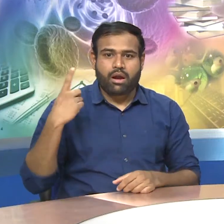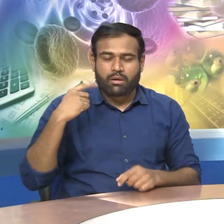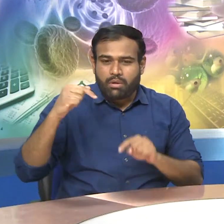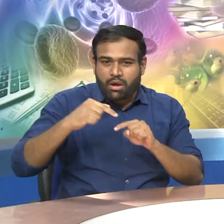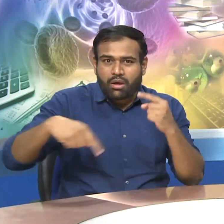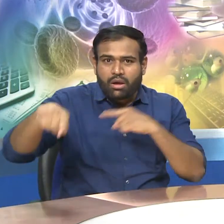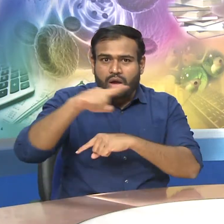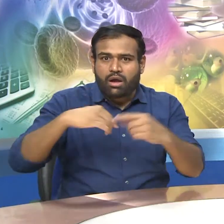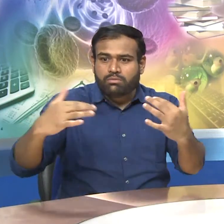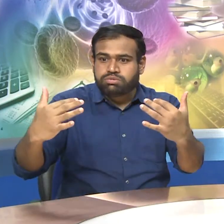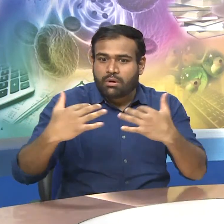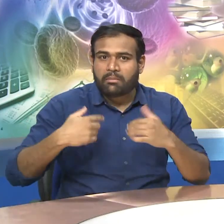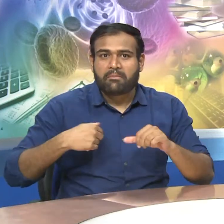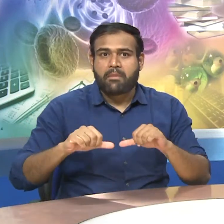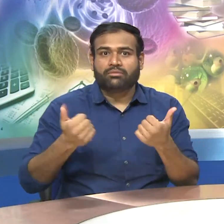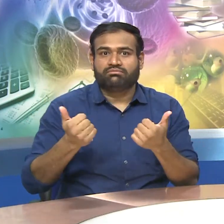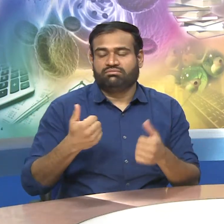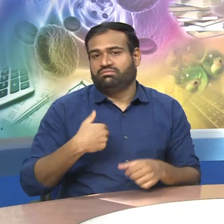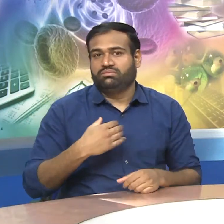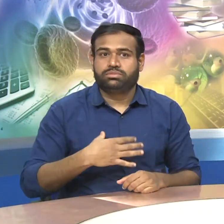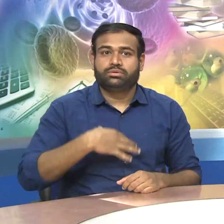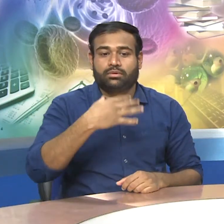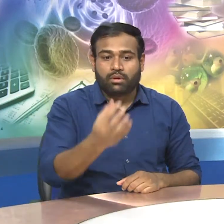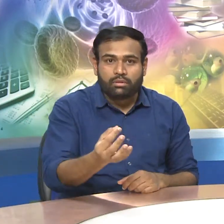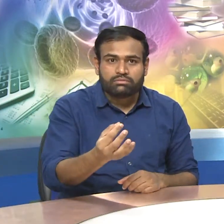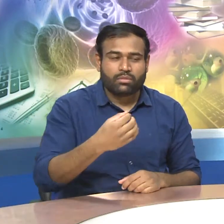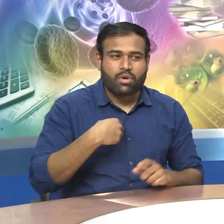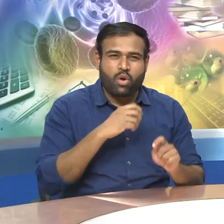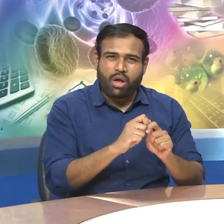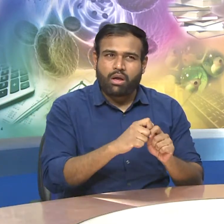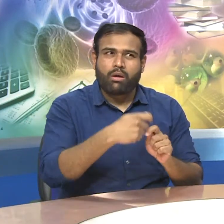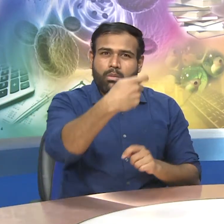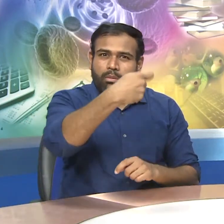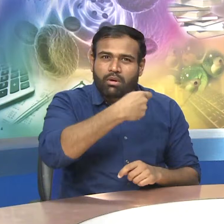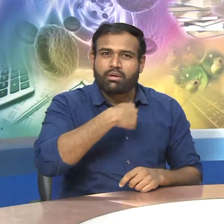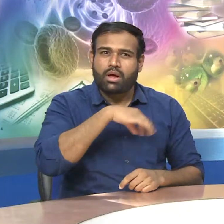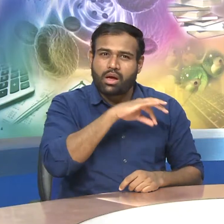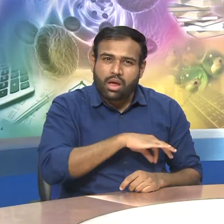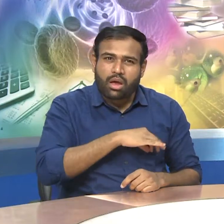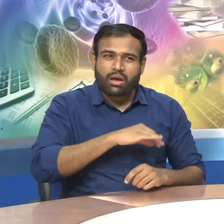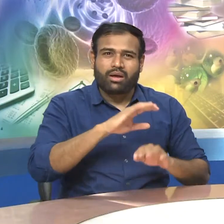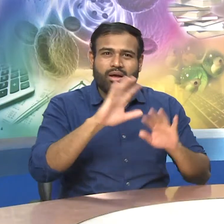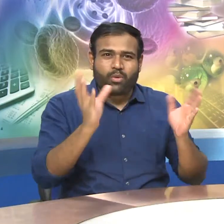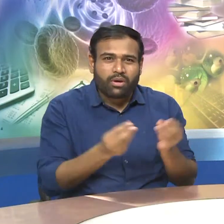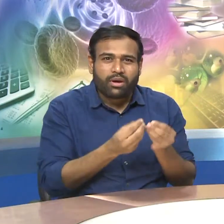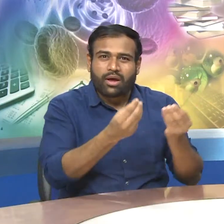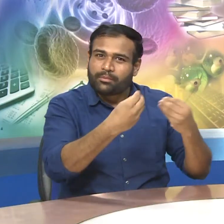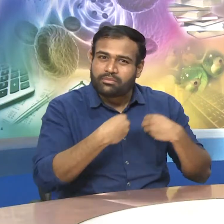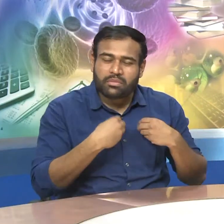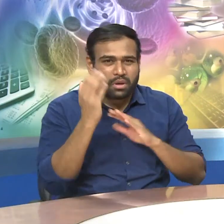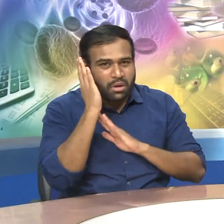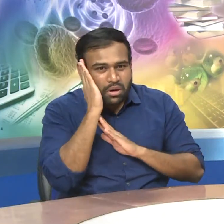Must not hold any office of profit, for example, should not be a government servant.